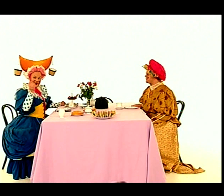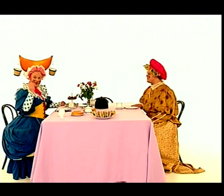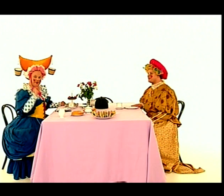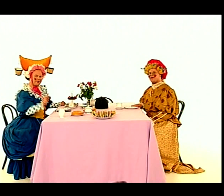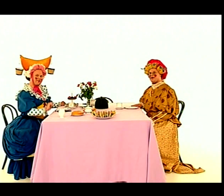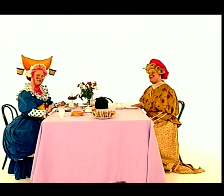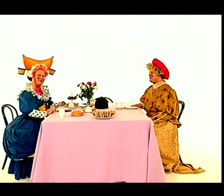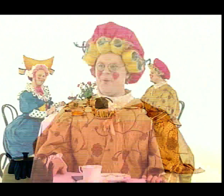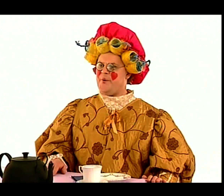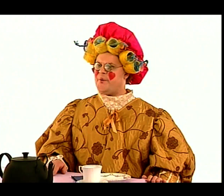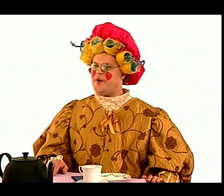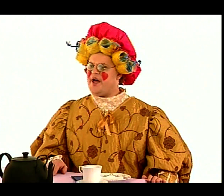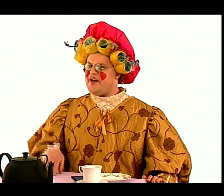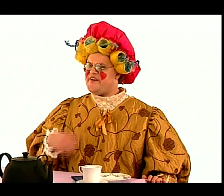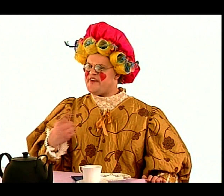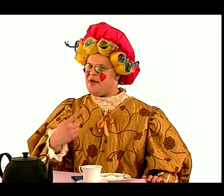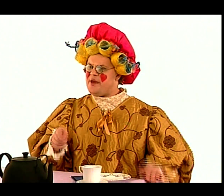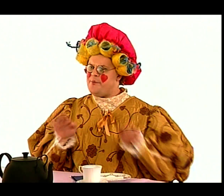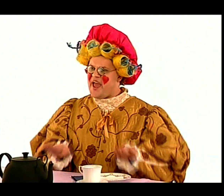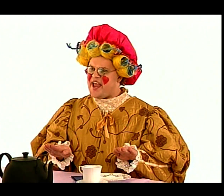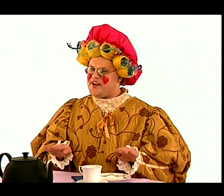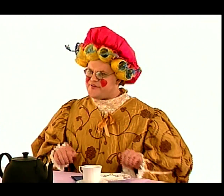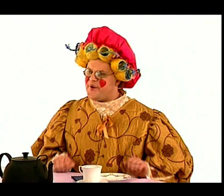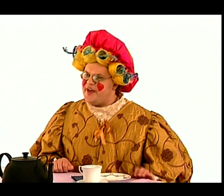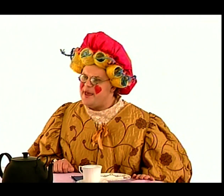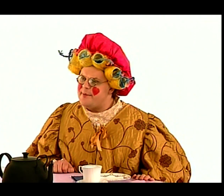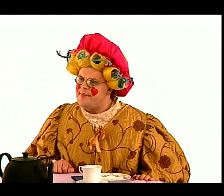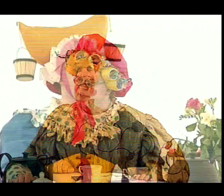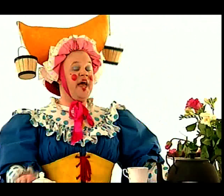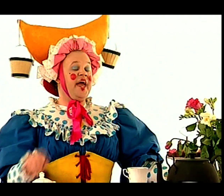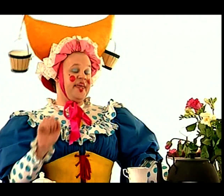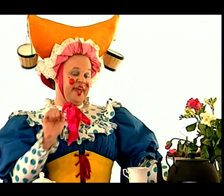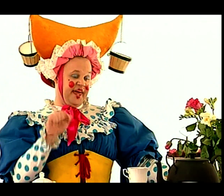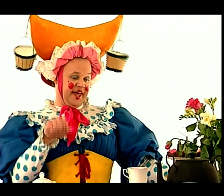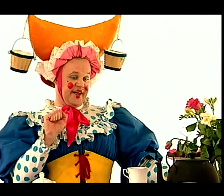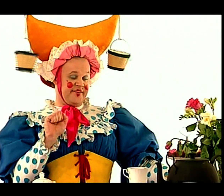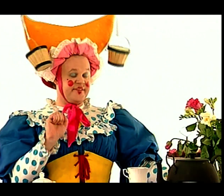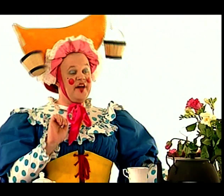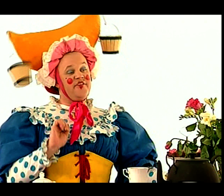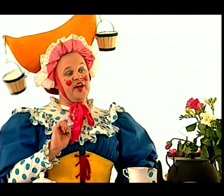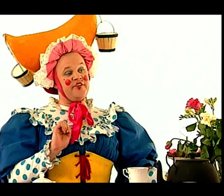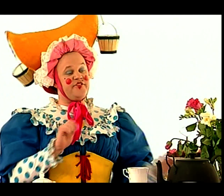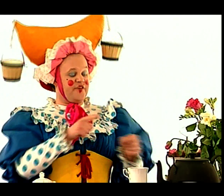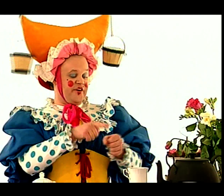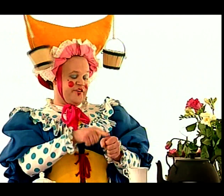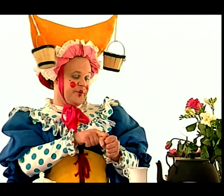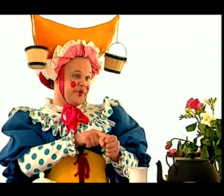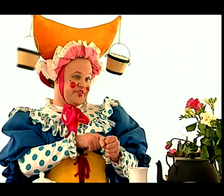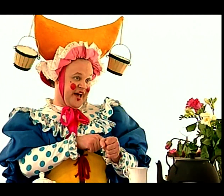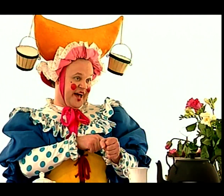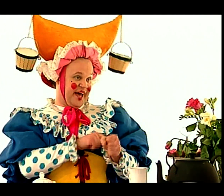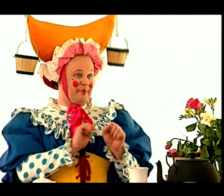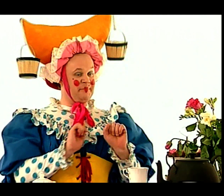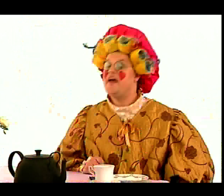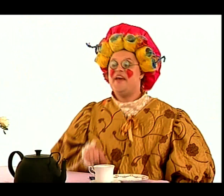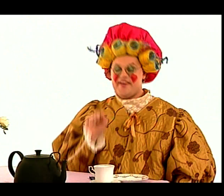Yes. Oh, shall we wait for him? Yes, just for a short time.